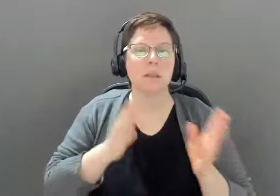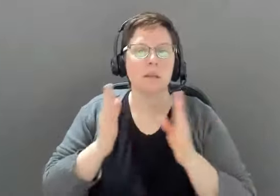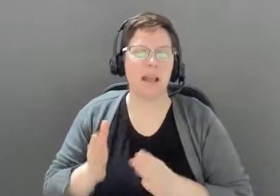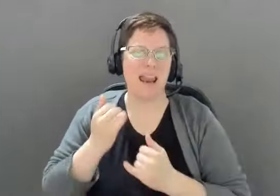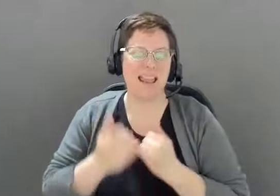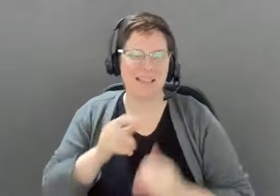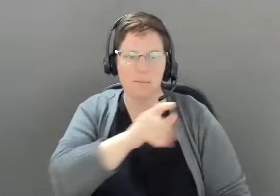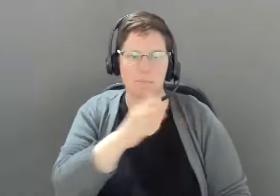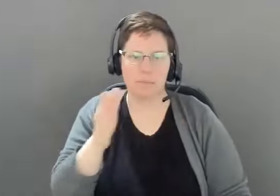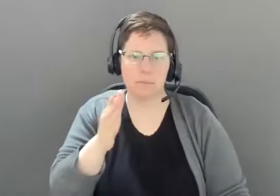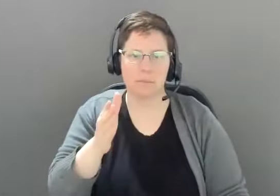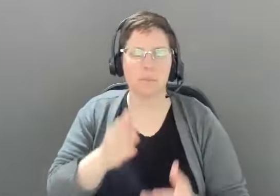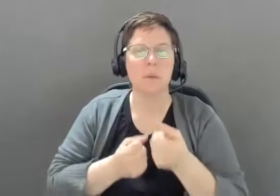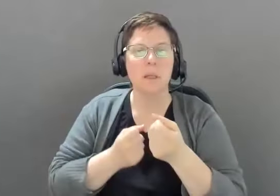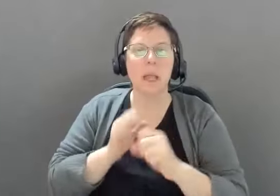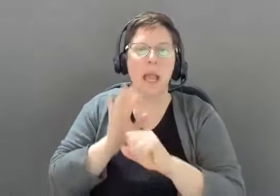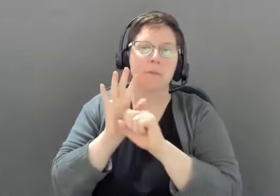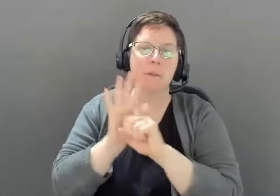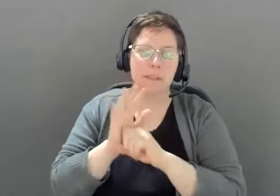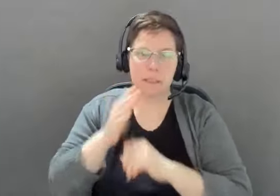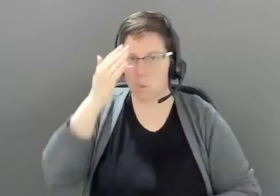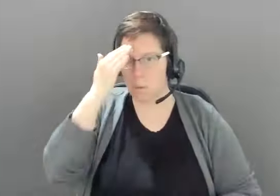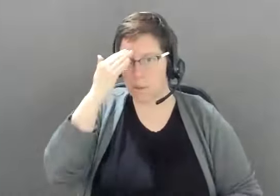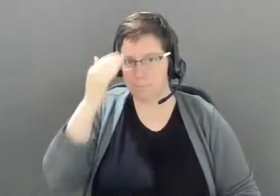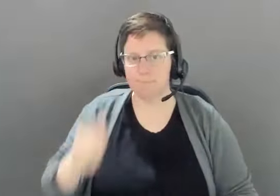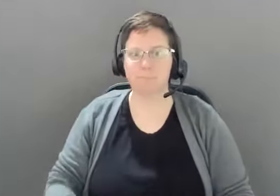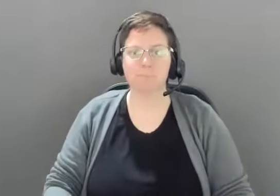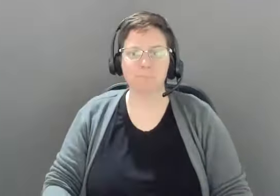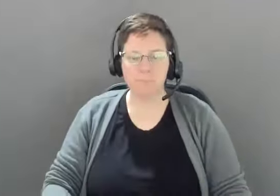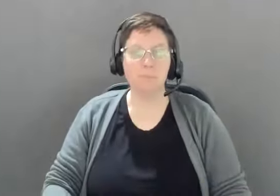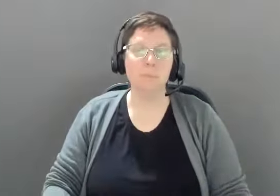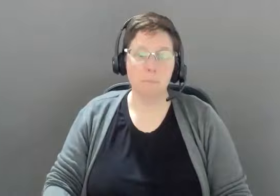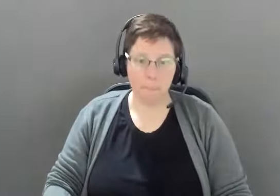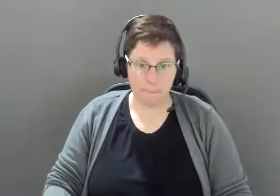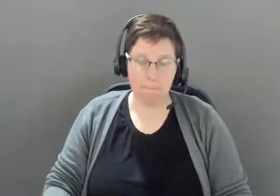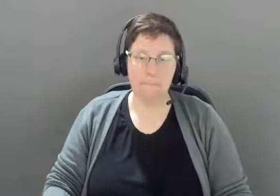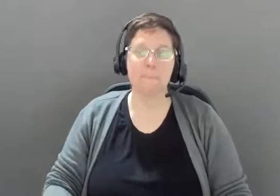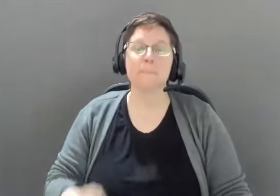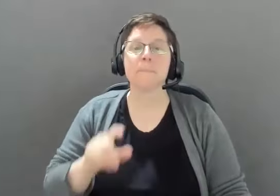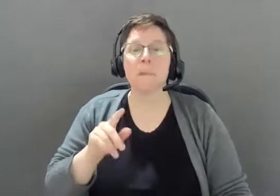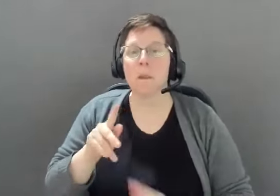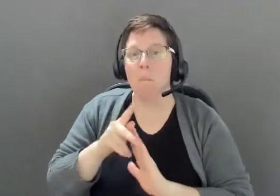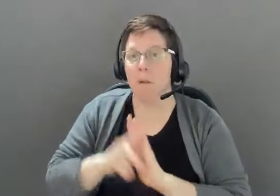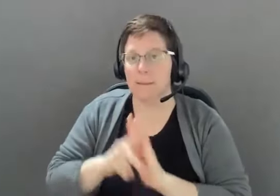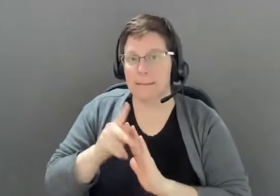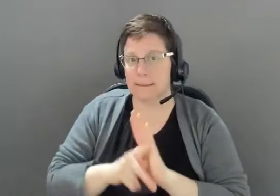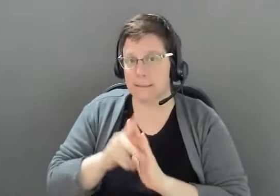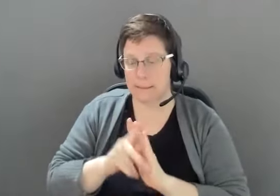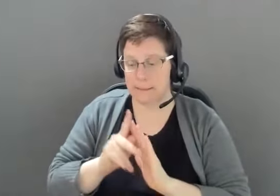So advocacy for policies that center on survivors' needs by engaging with policymakers and promote laws and